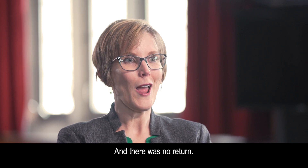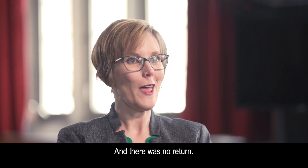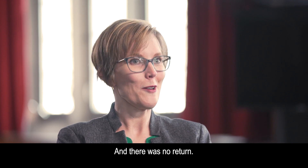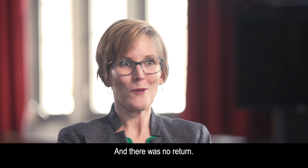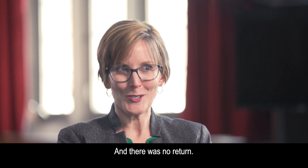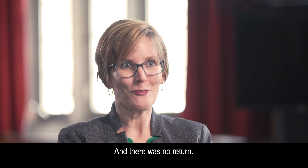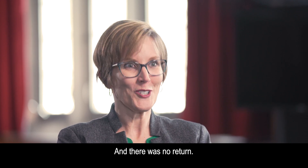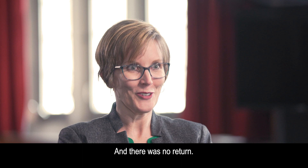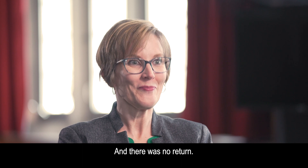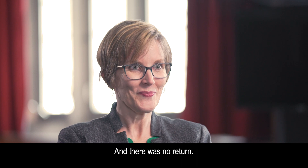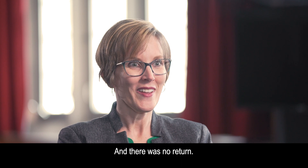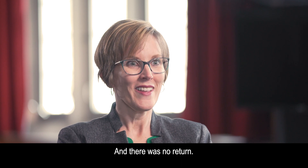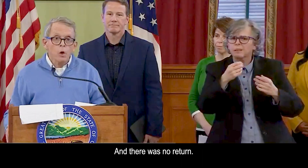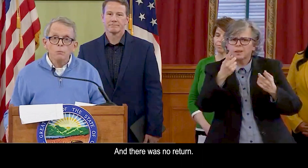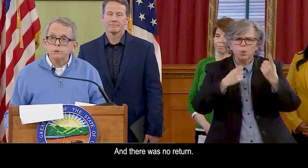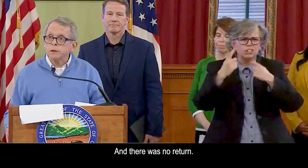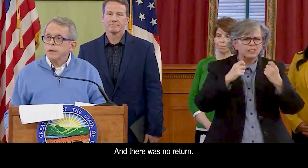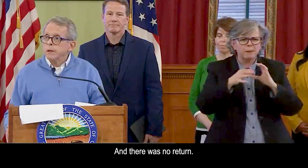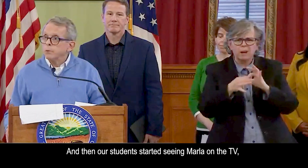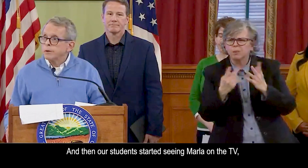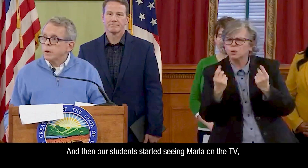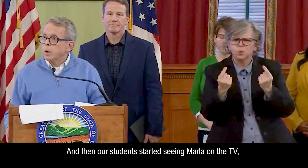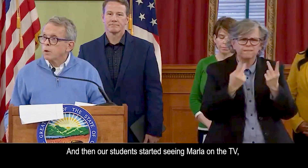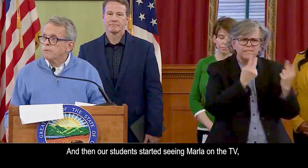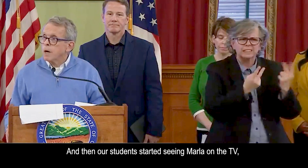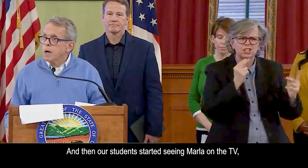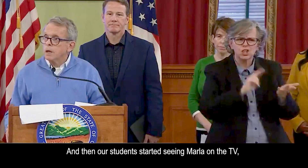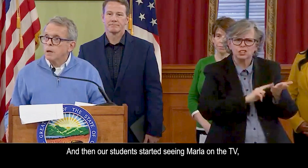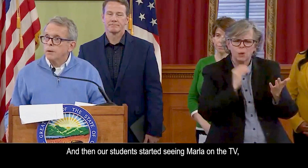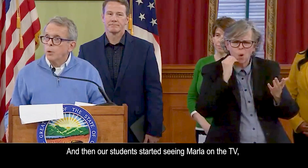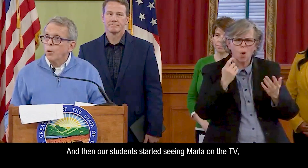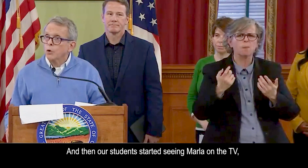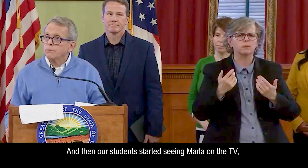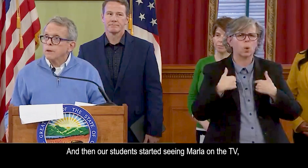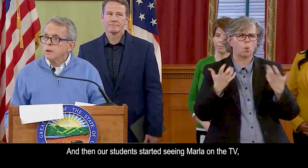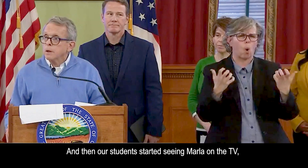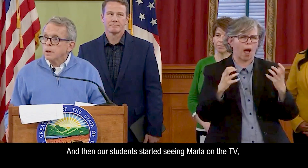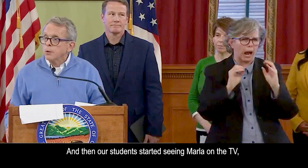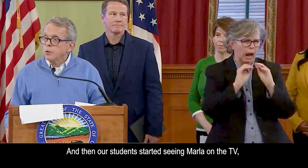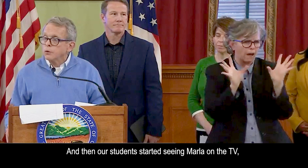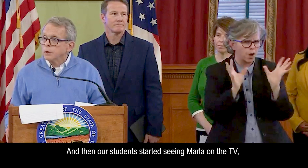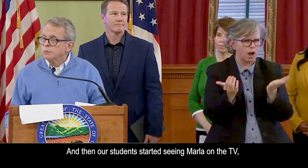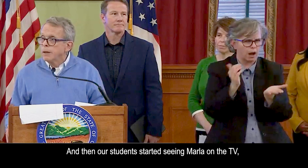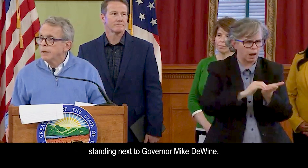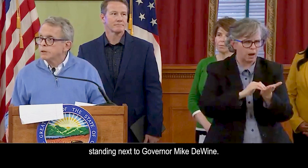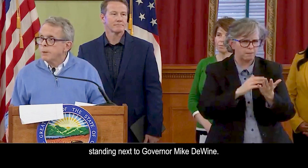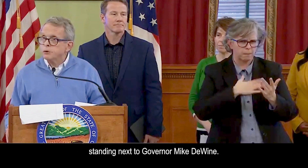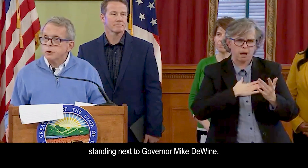And there was no return. And then our students started seeing Marla on the TV, standing next